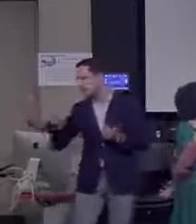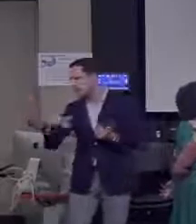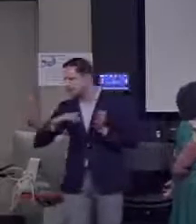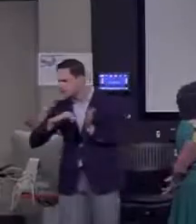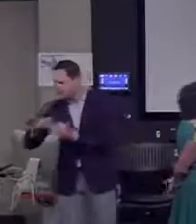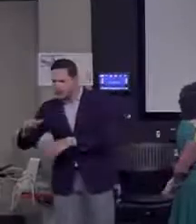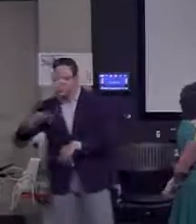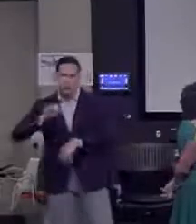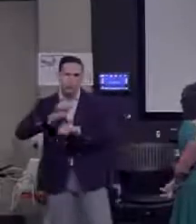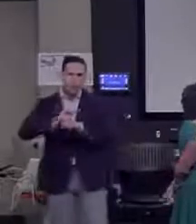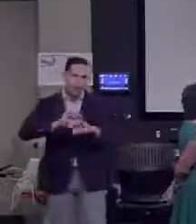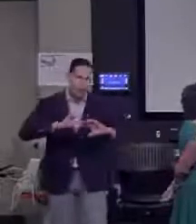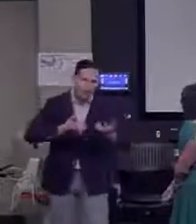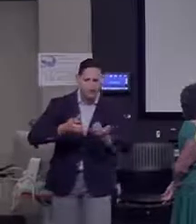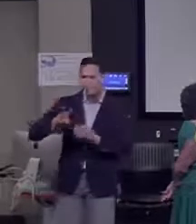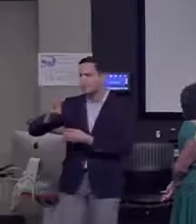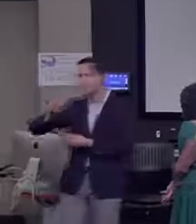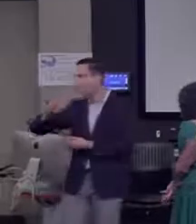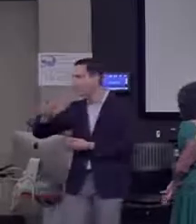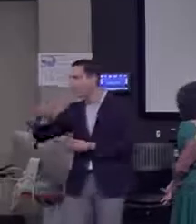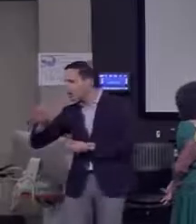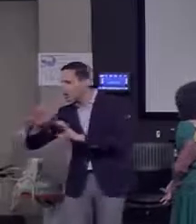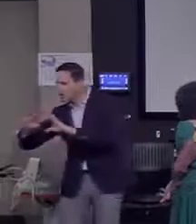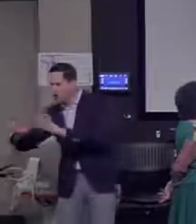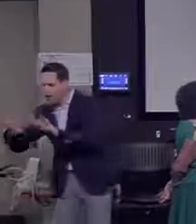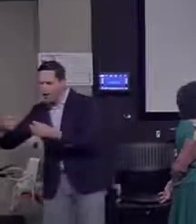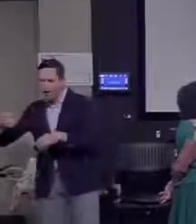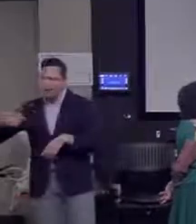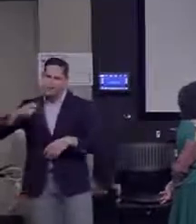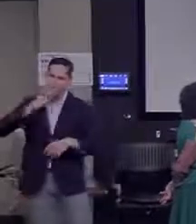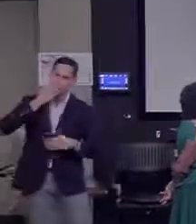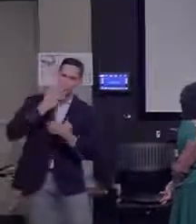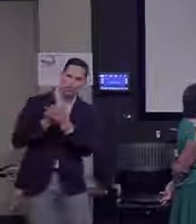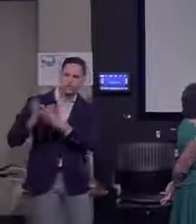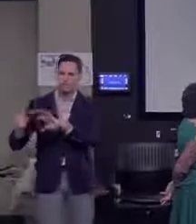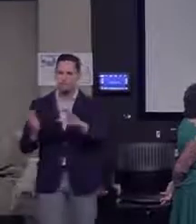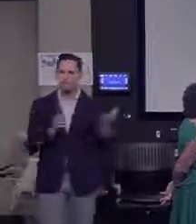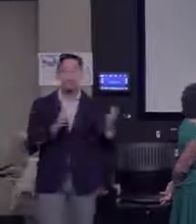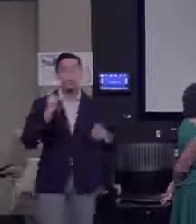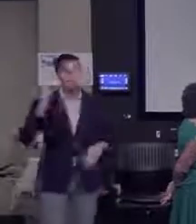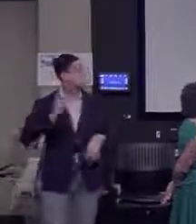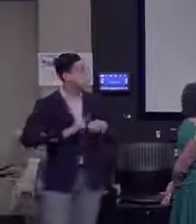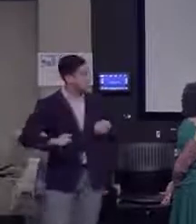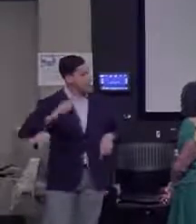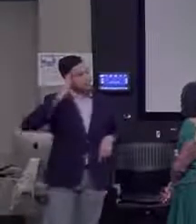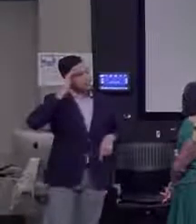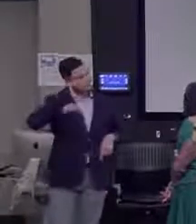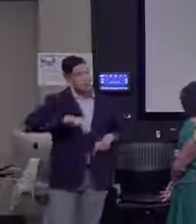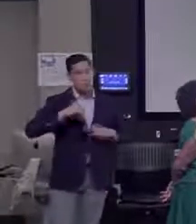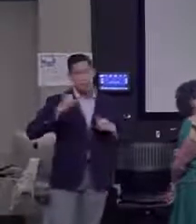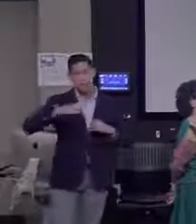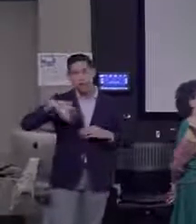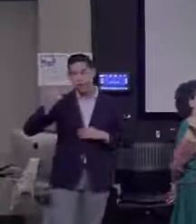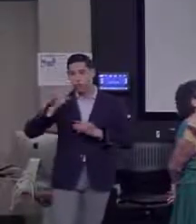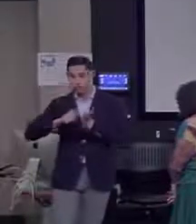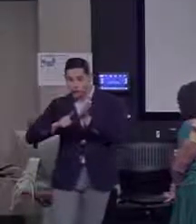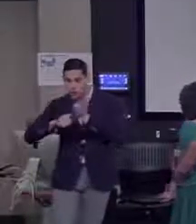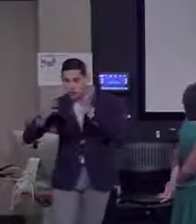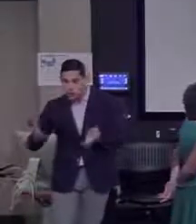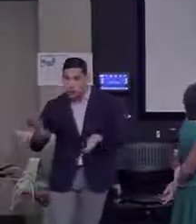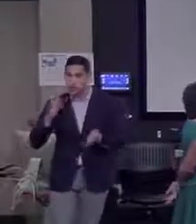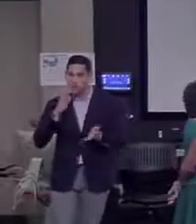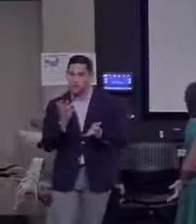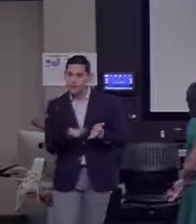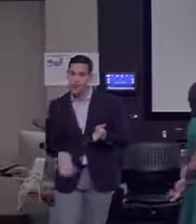good way to figure out where kids sat, well, they've actually redone a lot of this in many different studies, among them